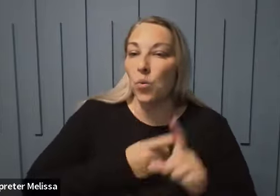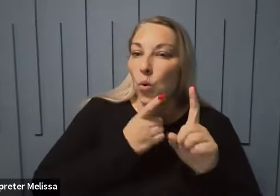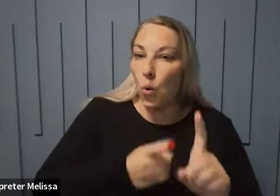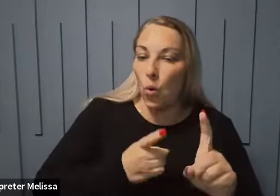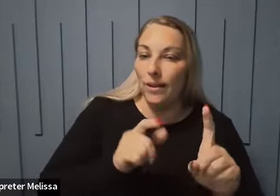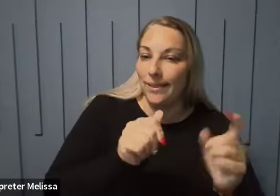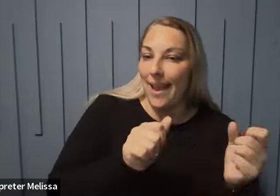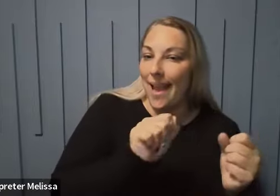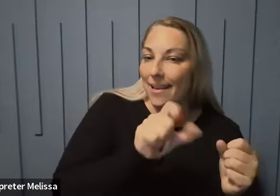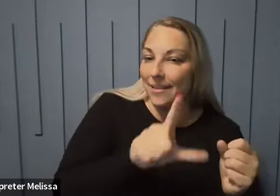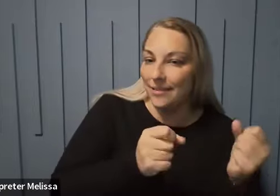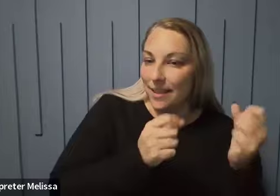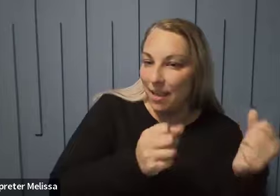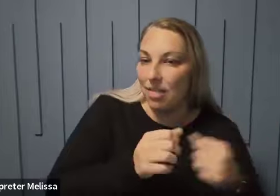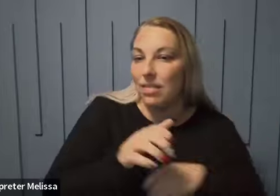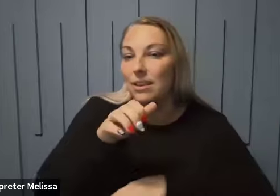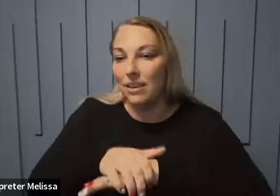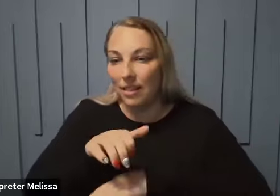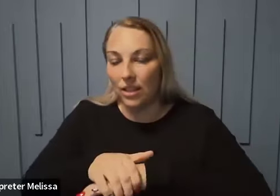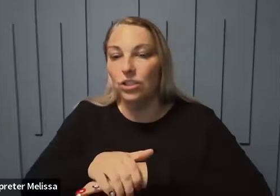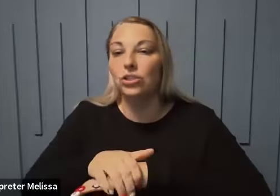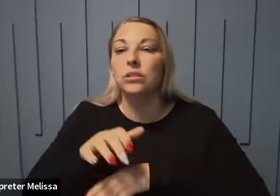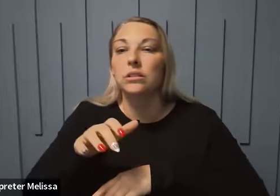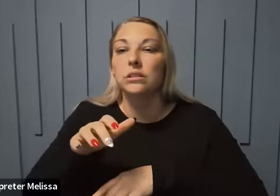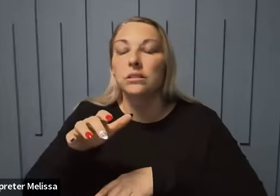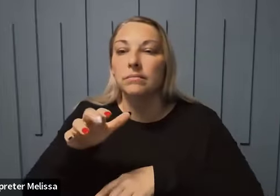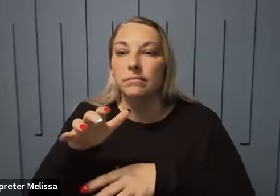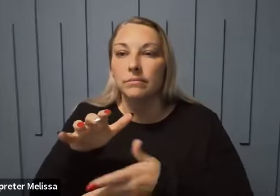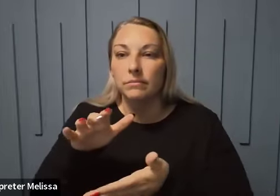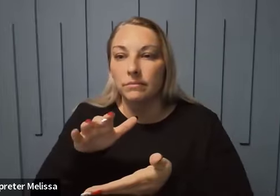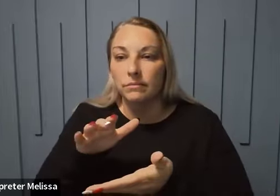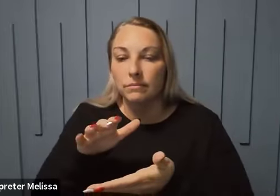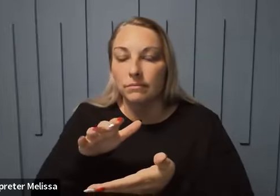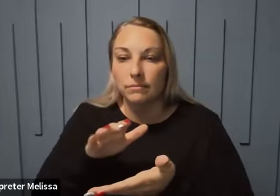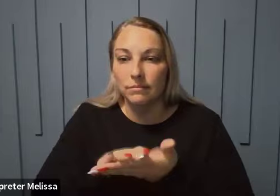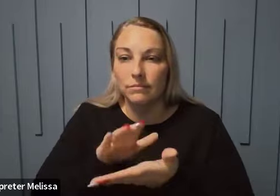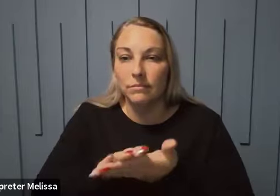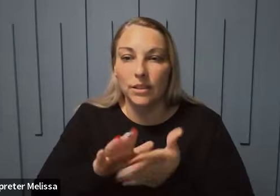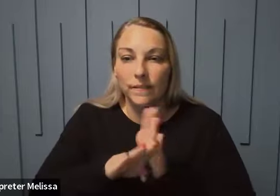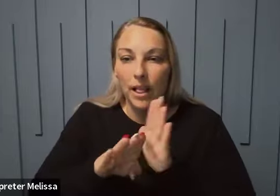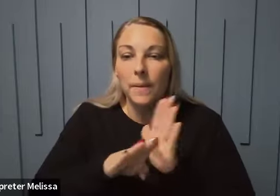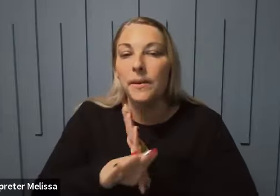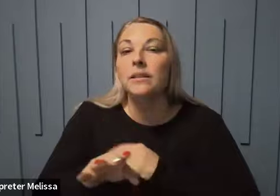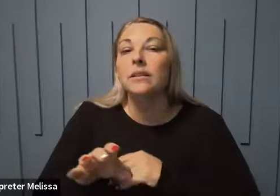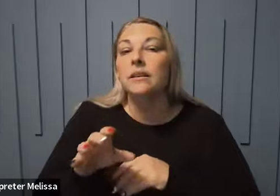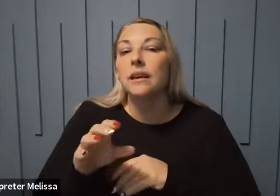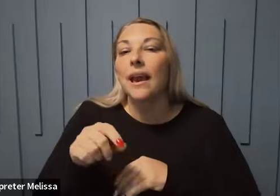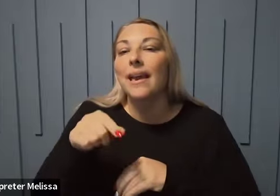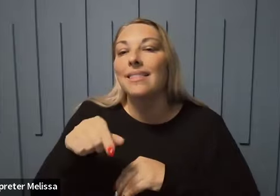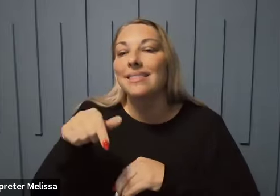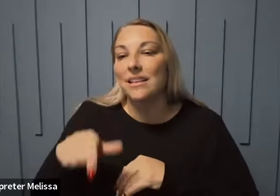English. Educators and ASL and English bilingual programs consider the very needs of deaf children. And